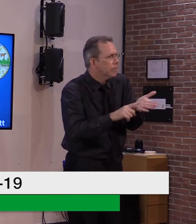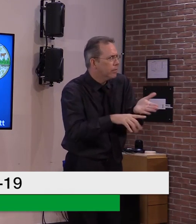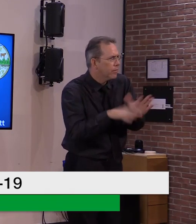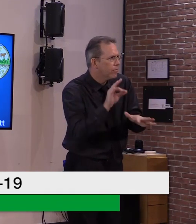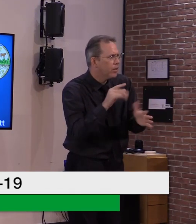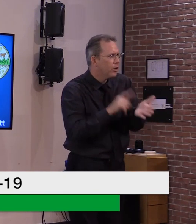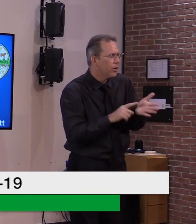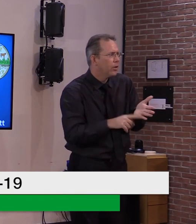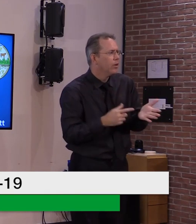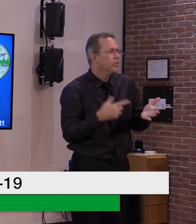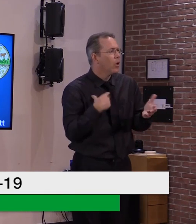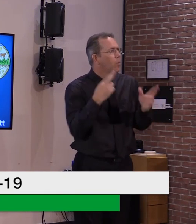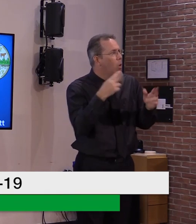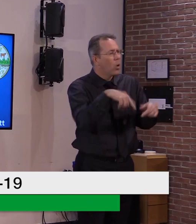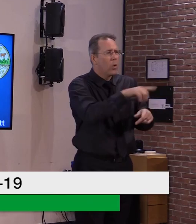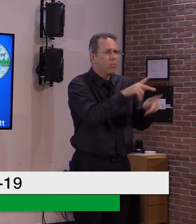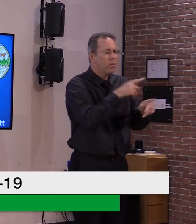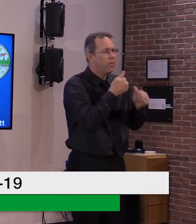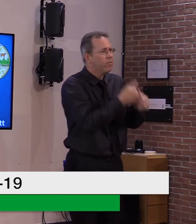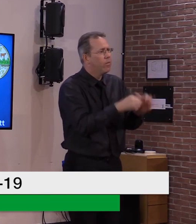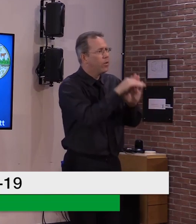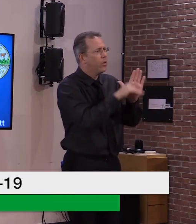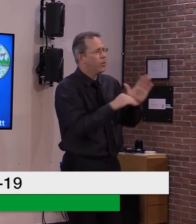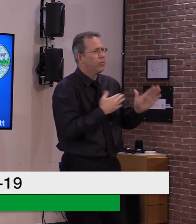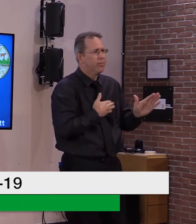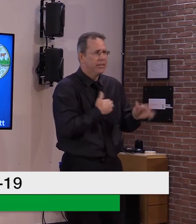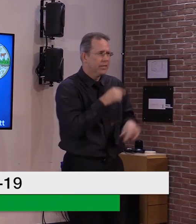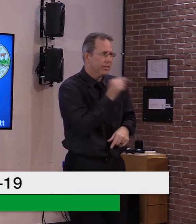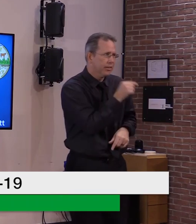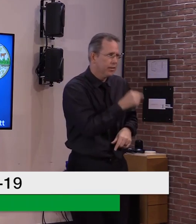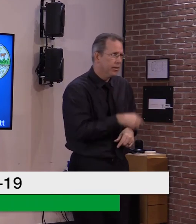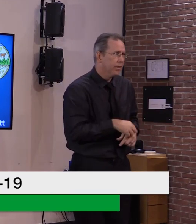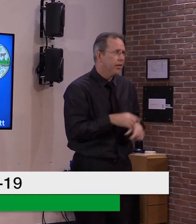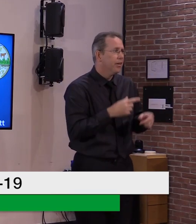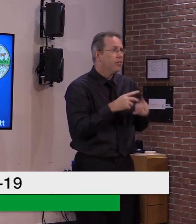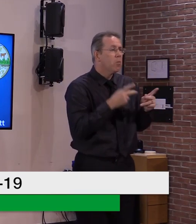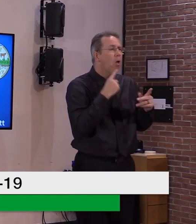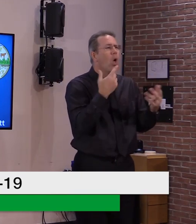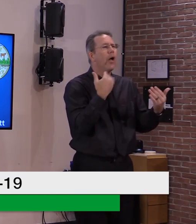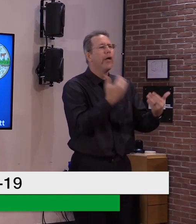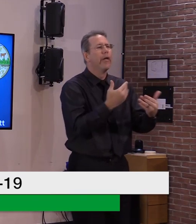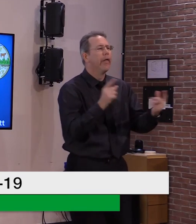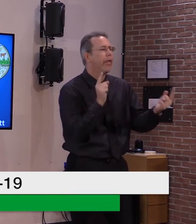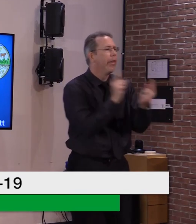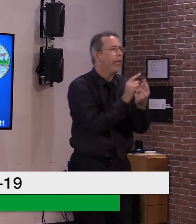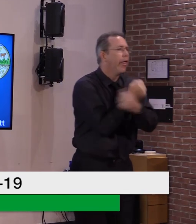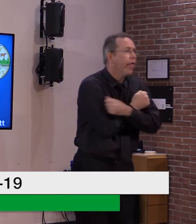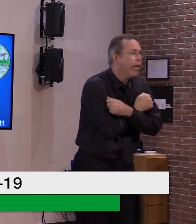abide by all of those pieces of guidance to protect themselves and others